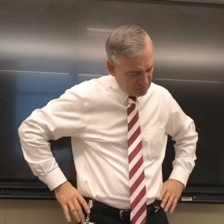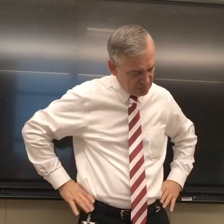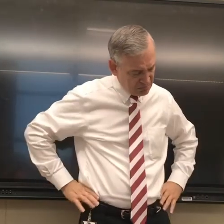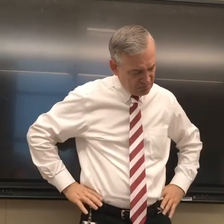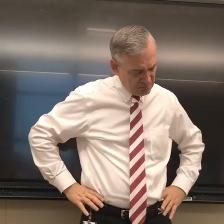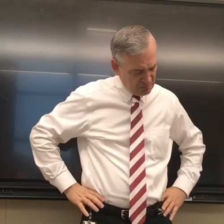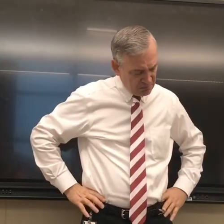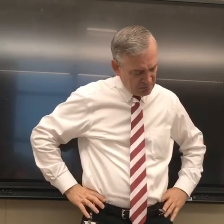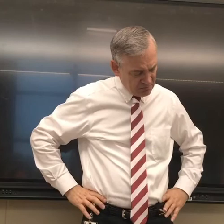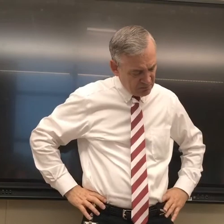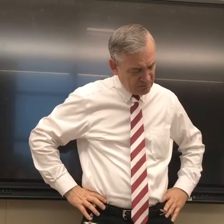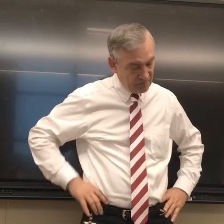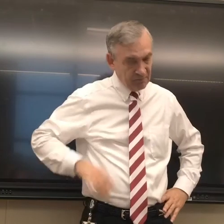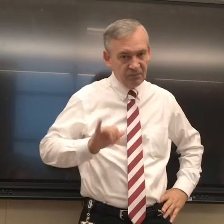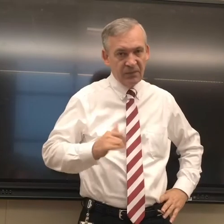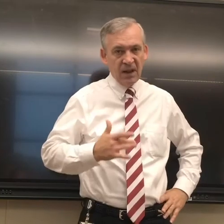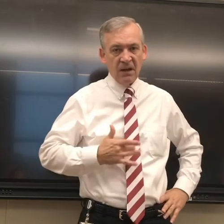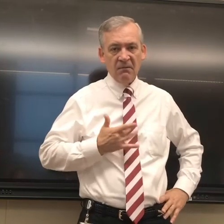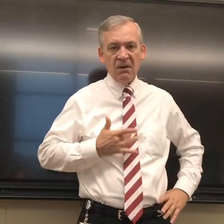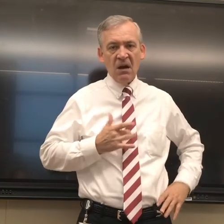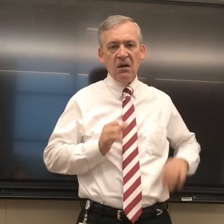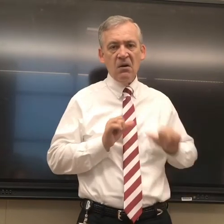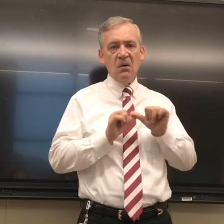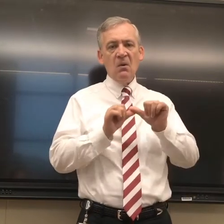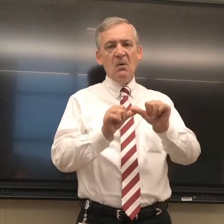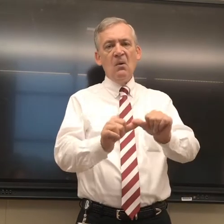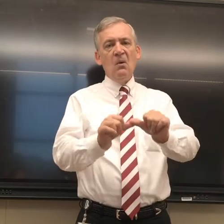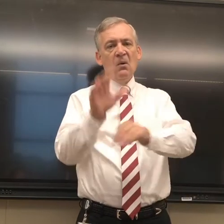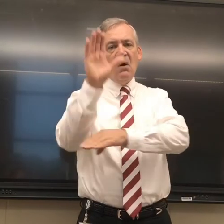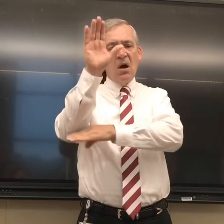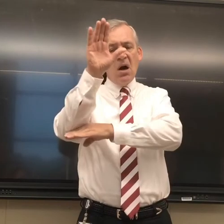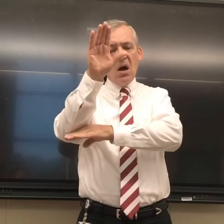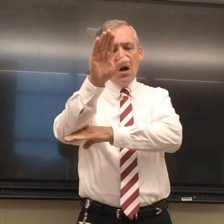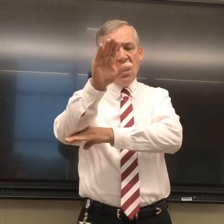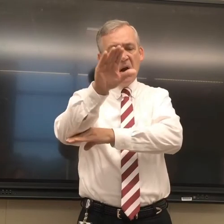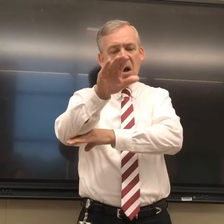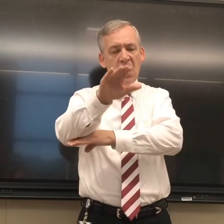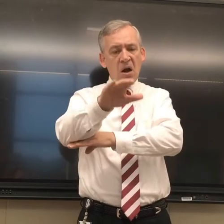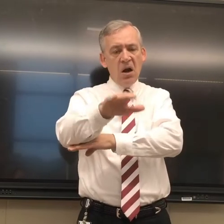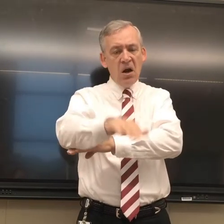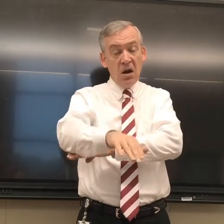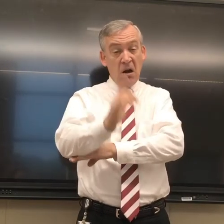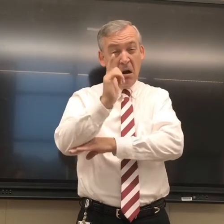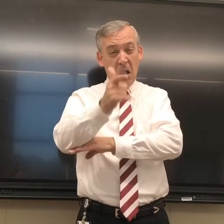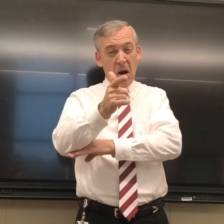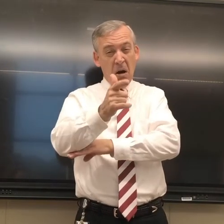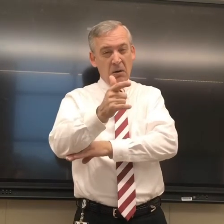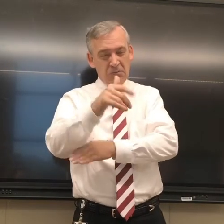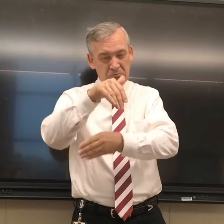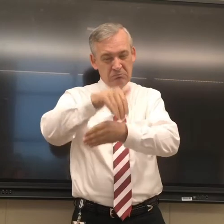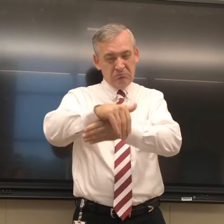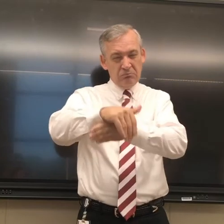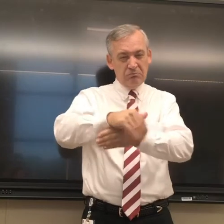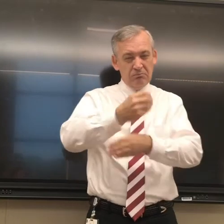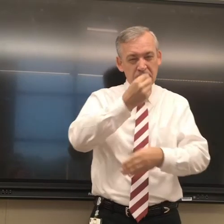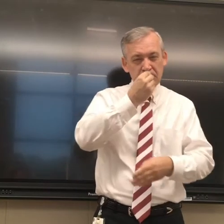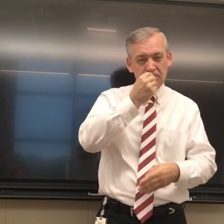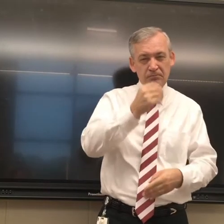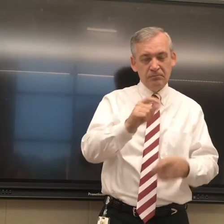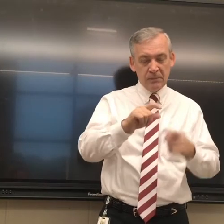The mood lasted all afternoon. When we ate the beans and rice that was supper that night, I did not